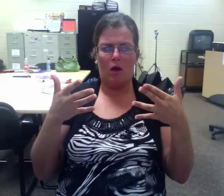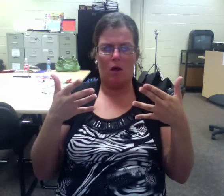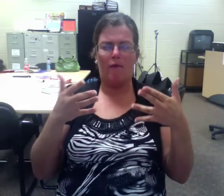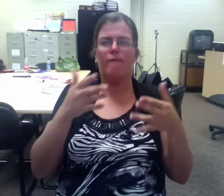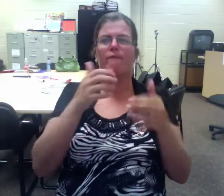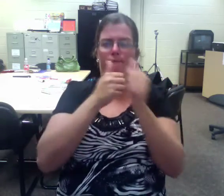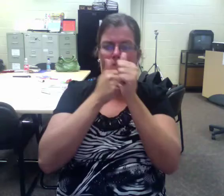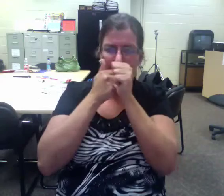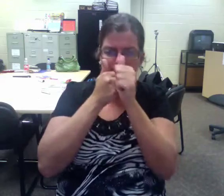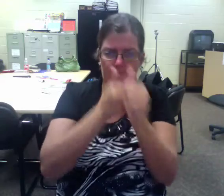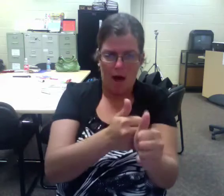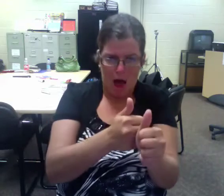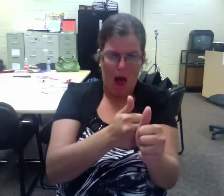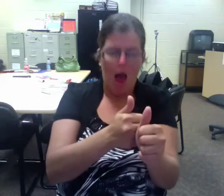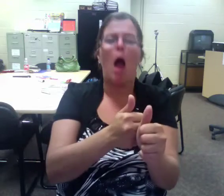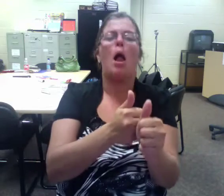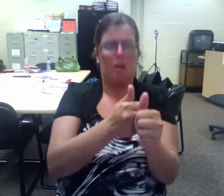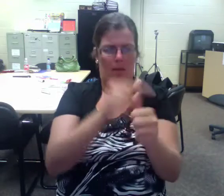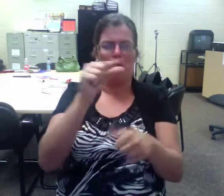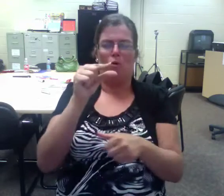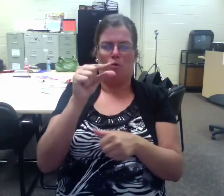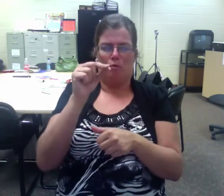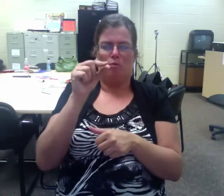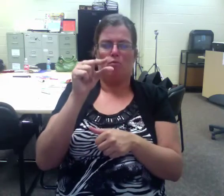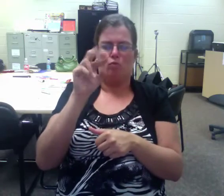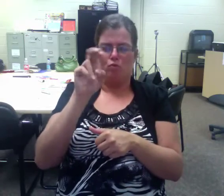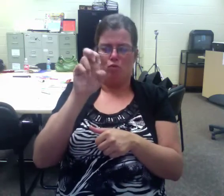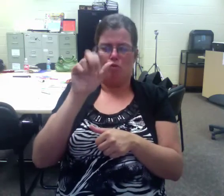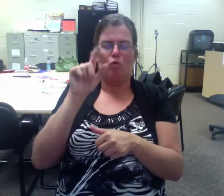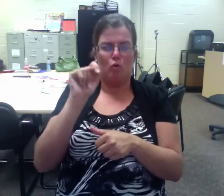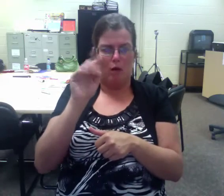Great Britain, right? So they supported Great Britain.